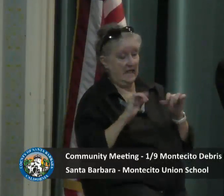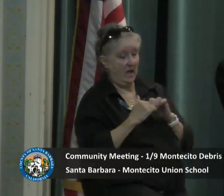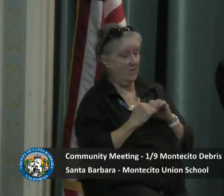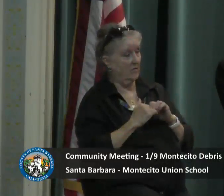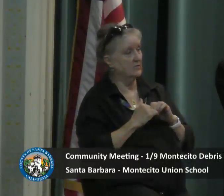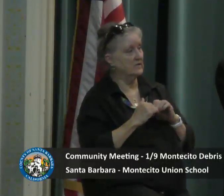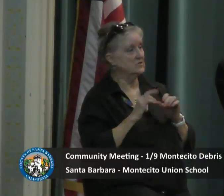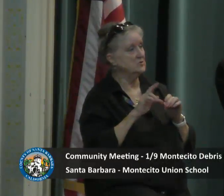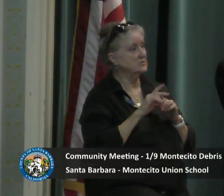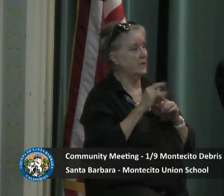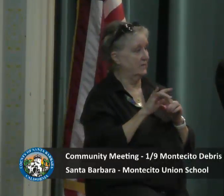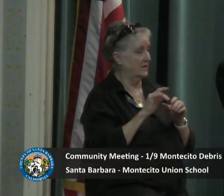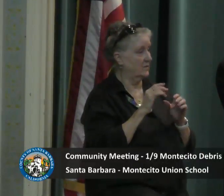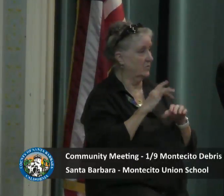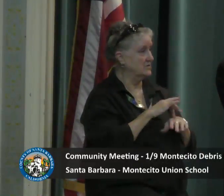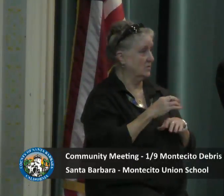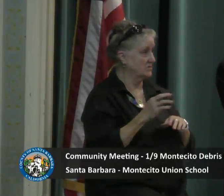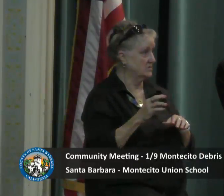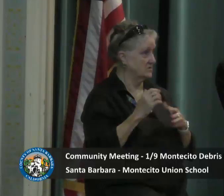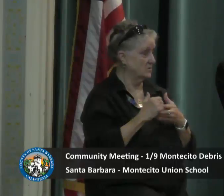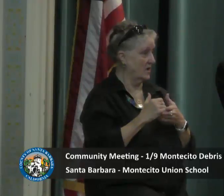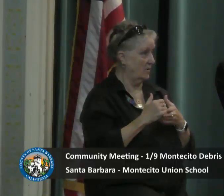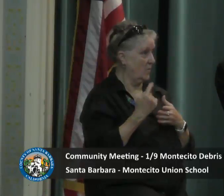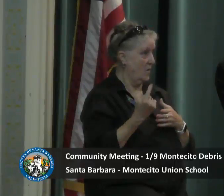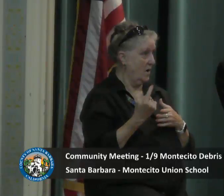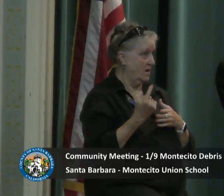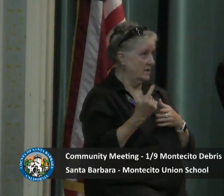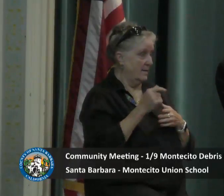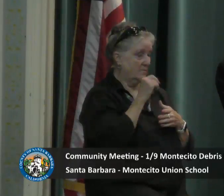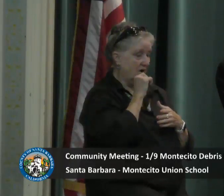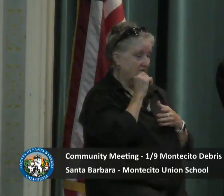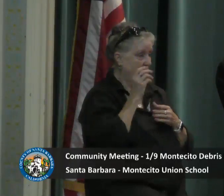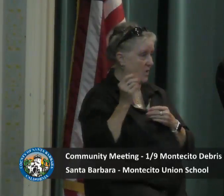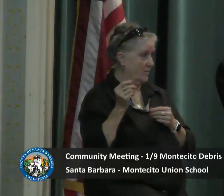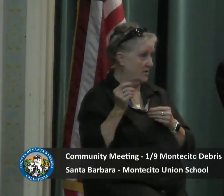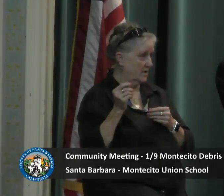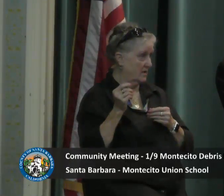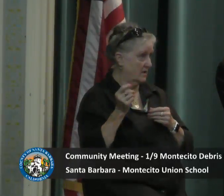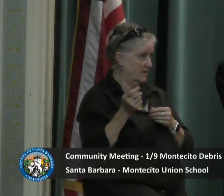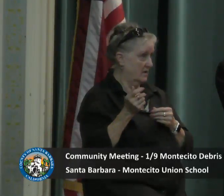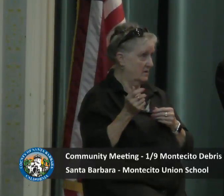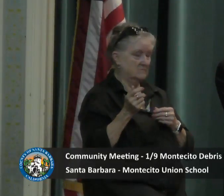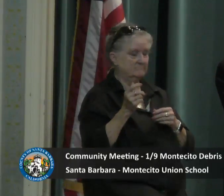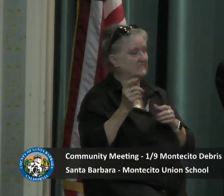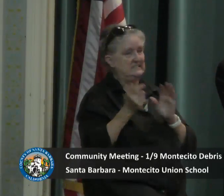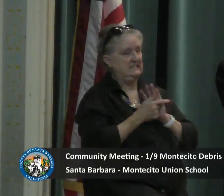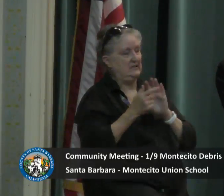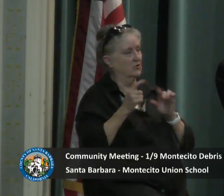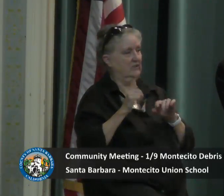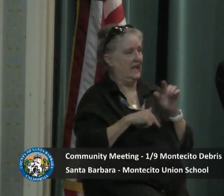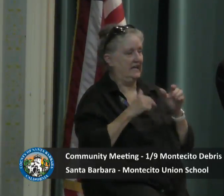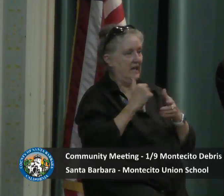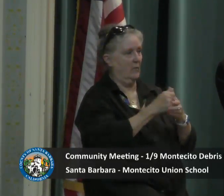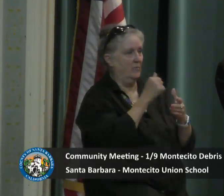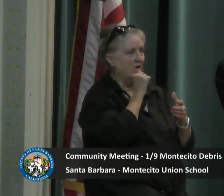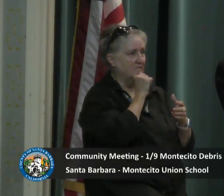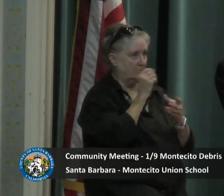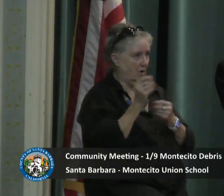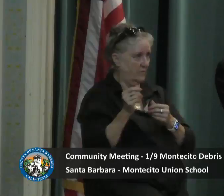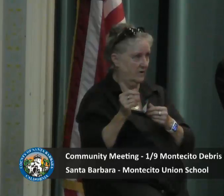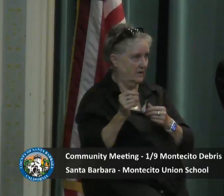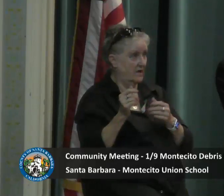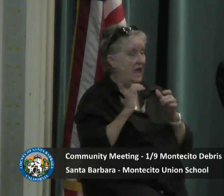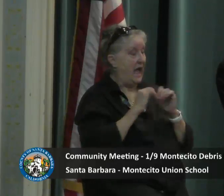public resources to help one private property is illegal. So the only way we can legally do